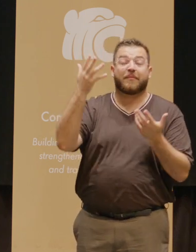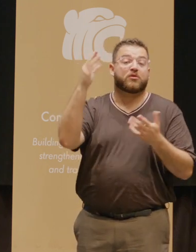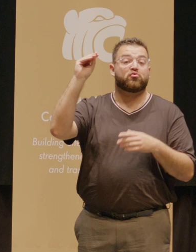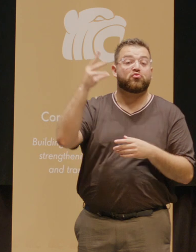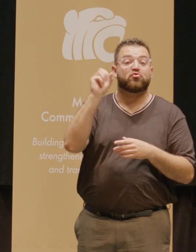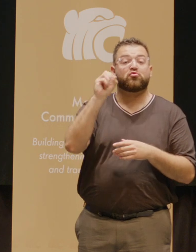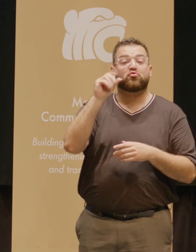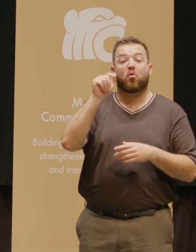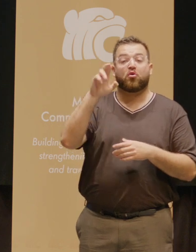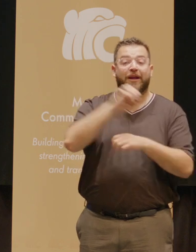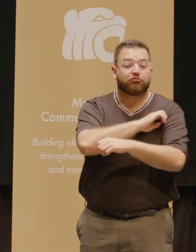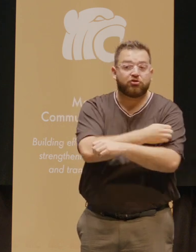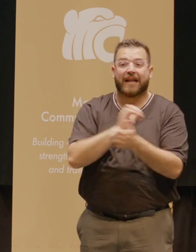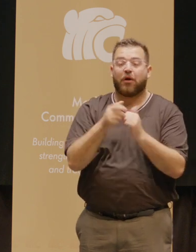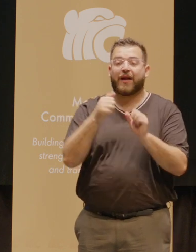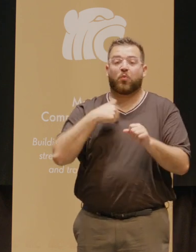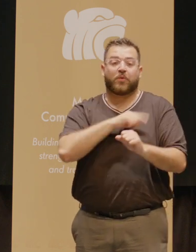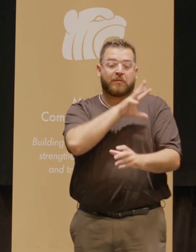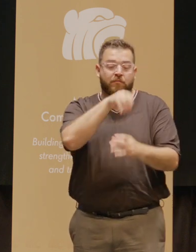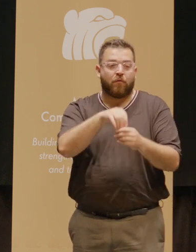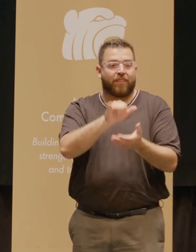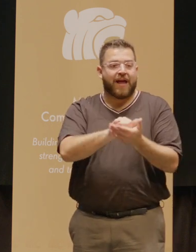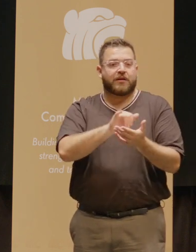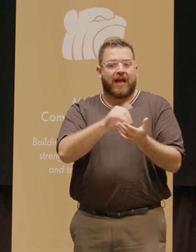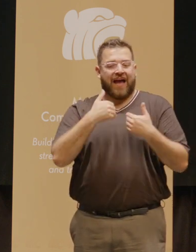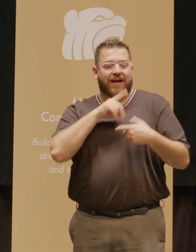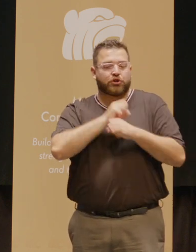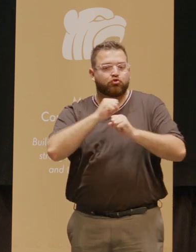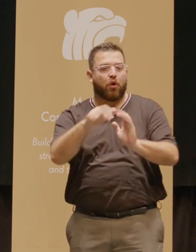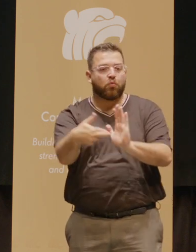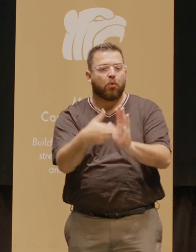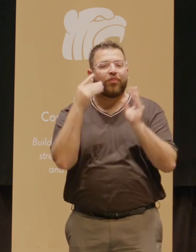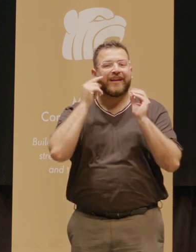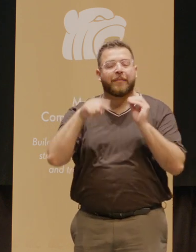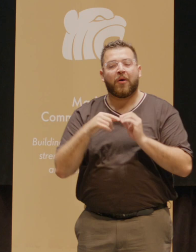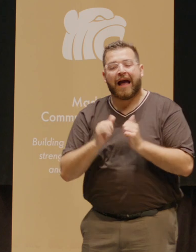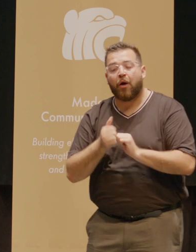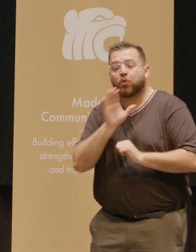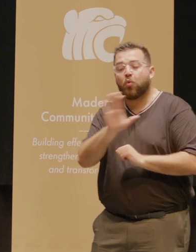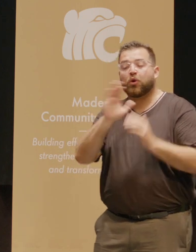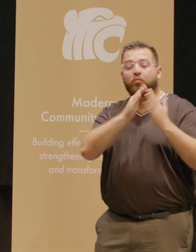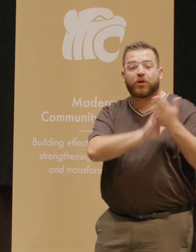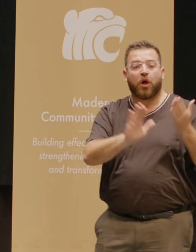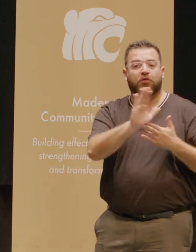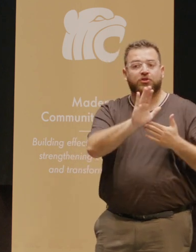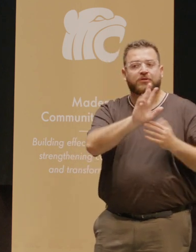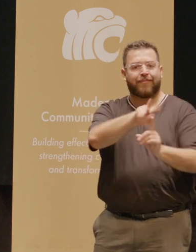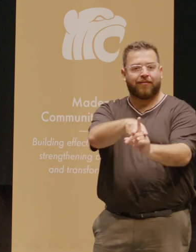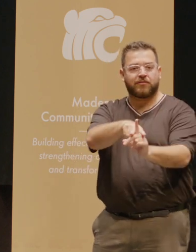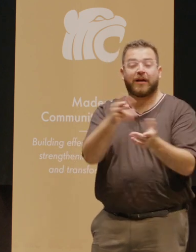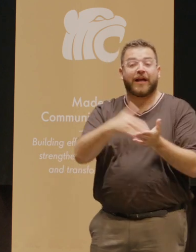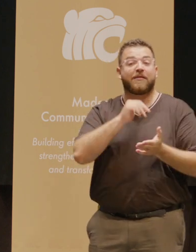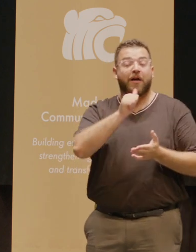community colleges play a role for that as hubs too? Really thinking about how your community colleges play not the